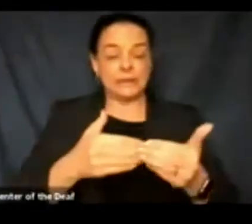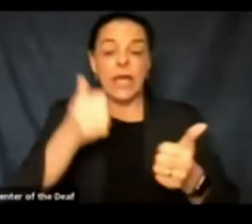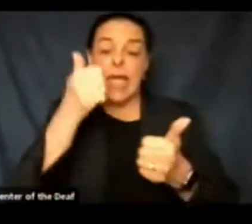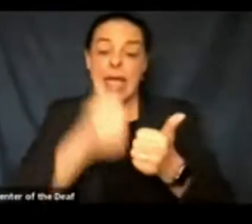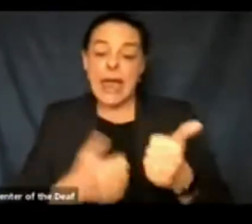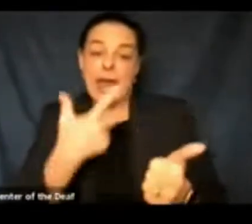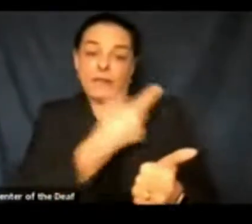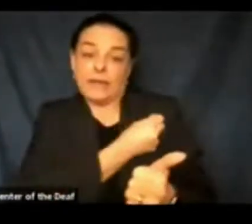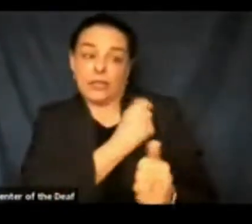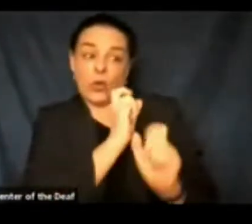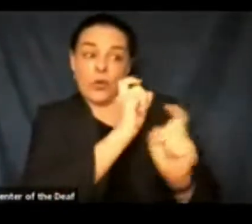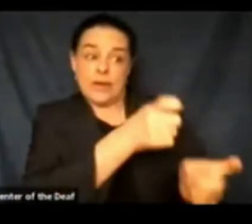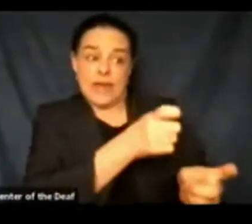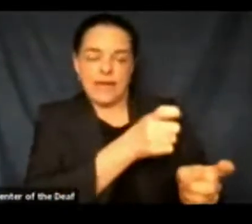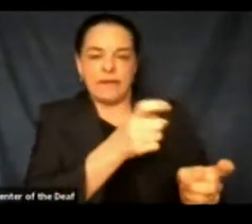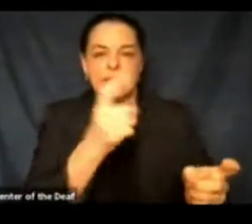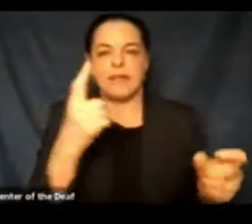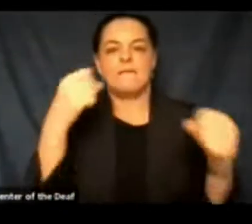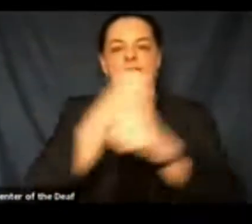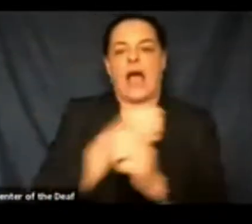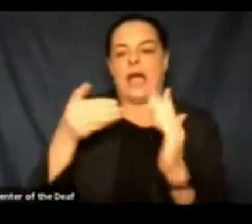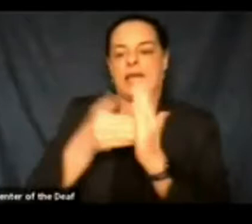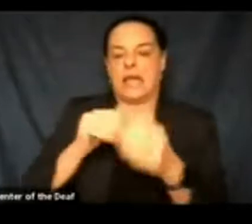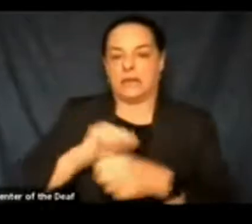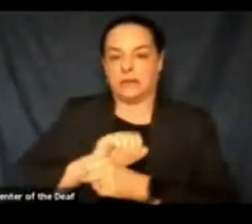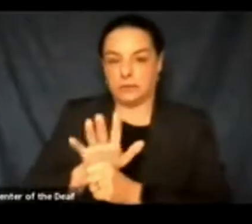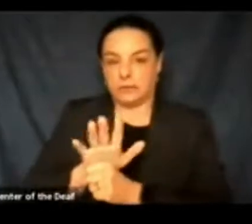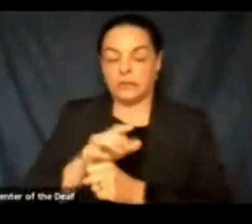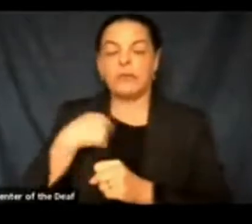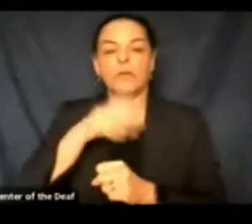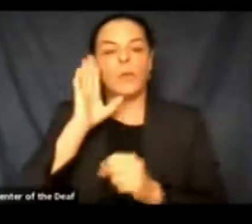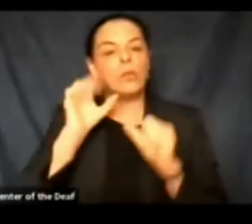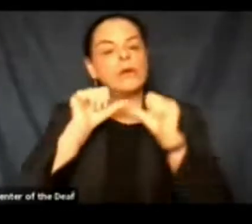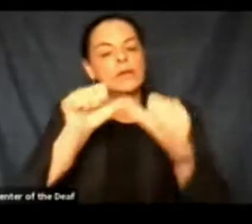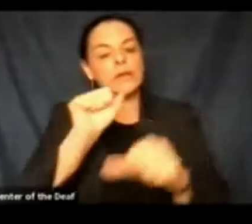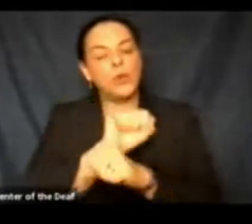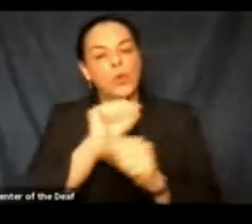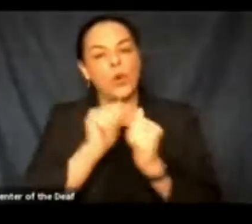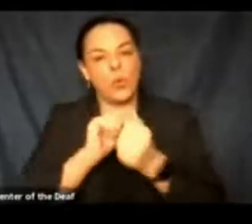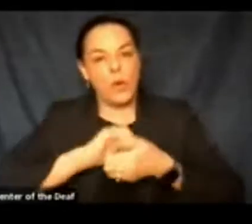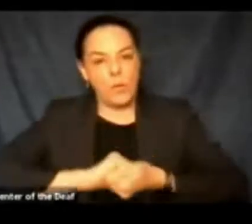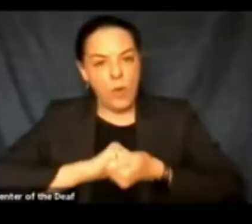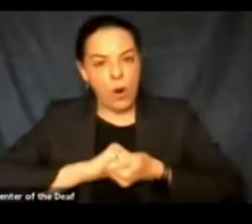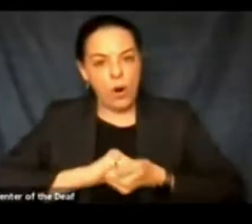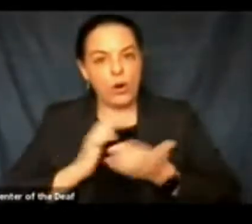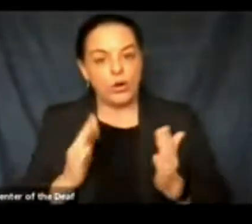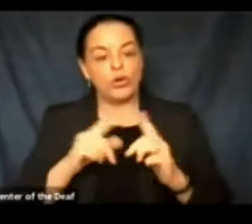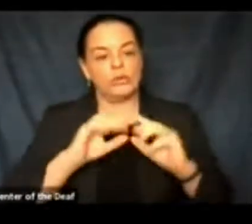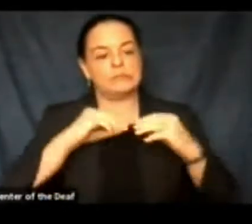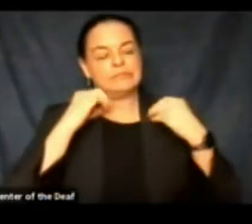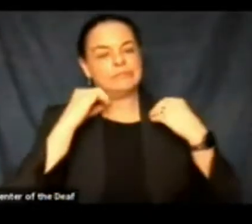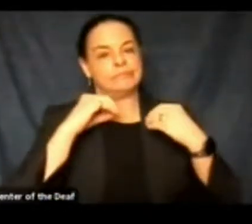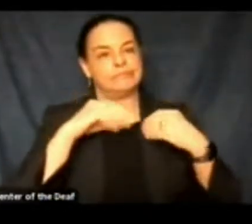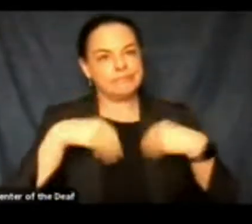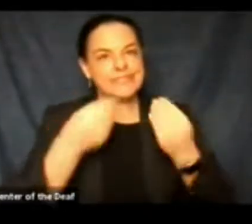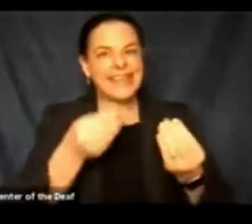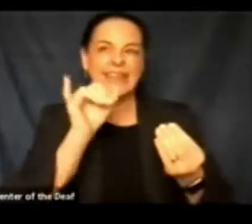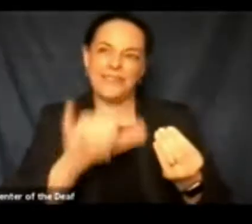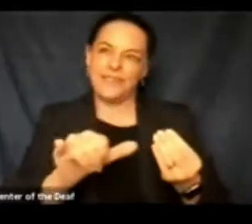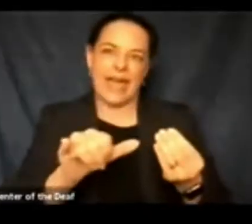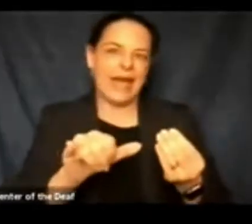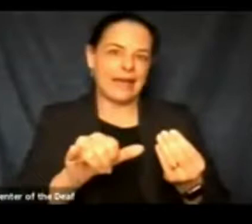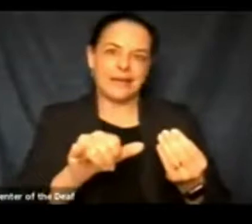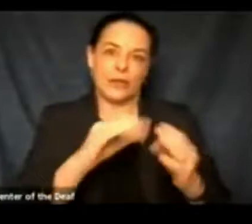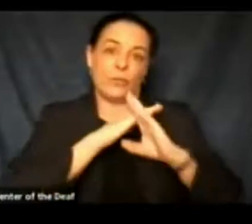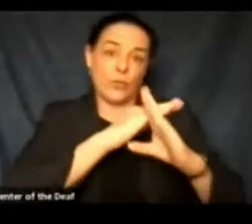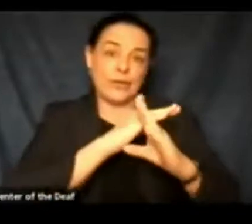fight against COVID-19, and we will continue to work alongside our partners to provide this much desired protection as quickly